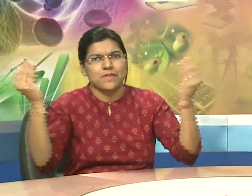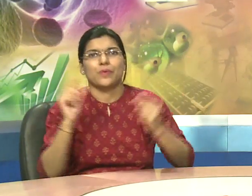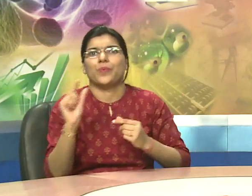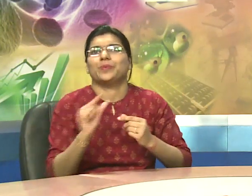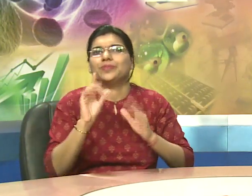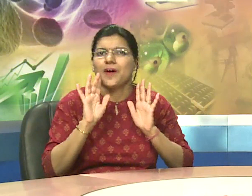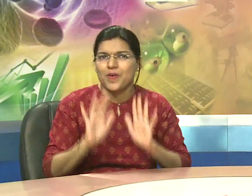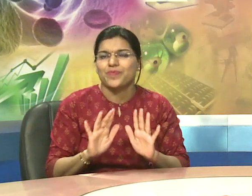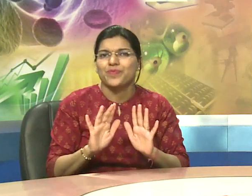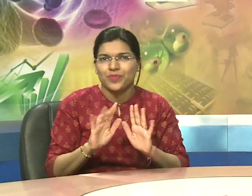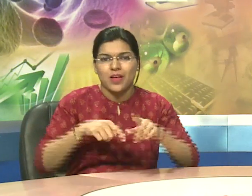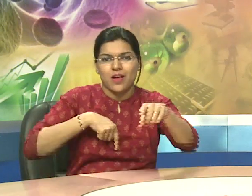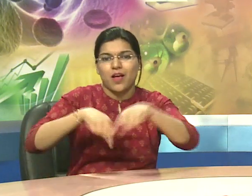store that product.